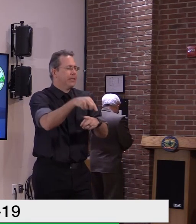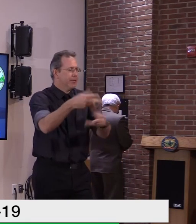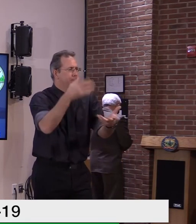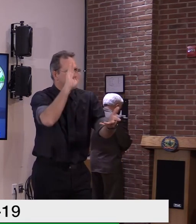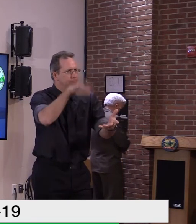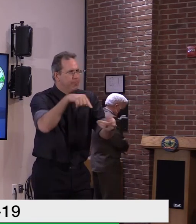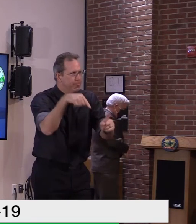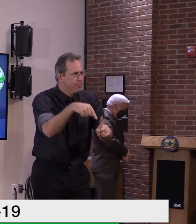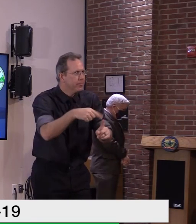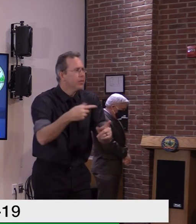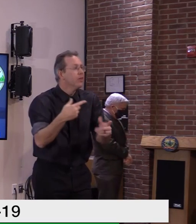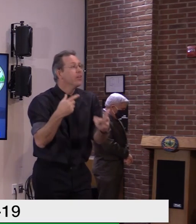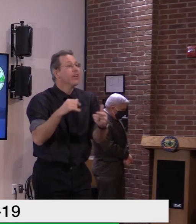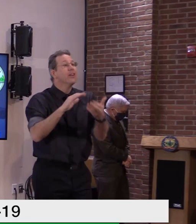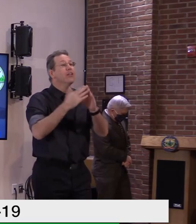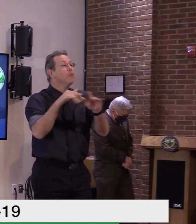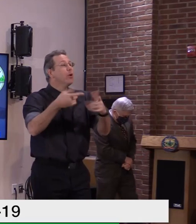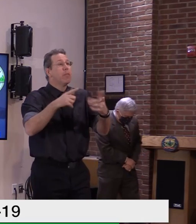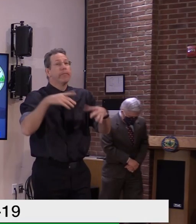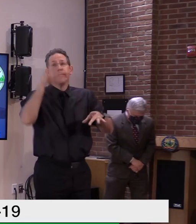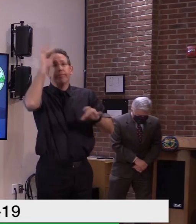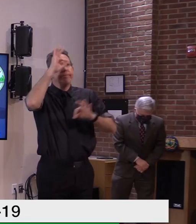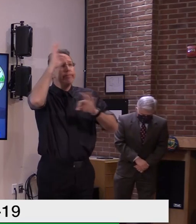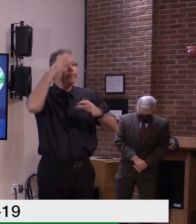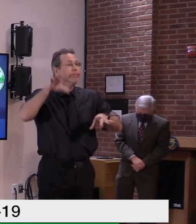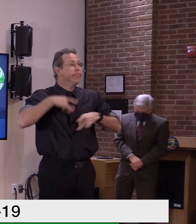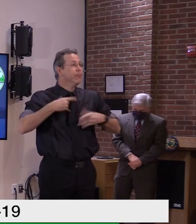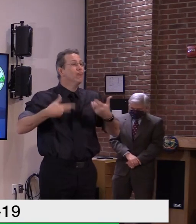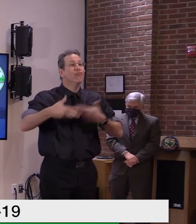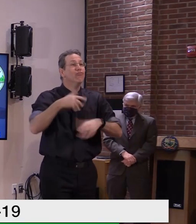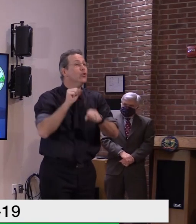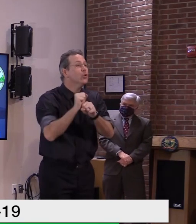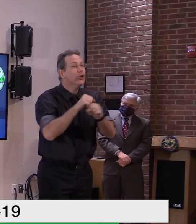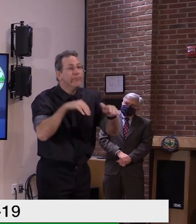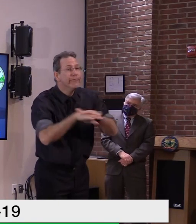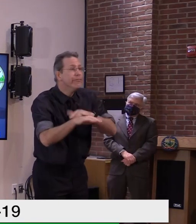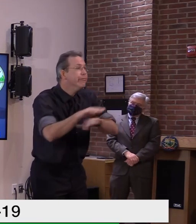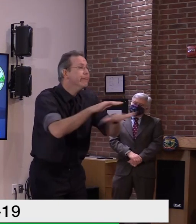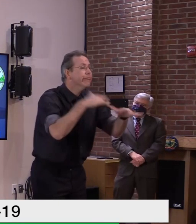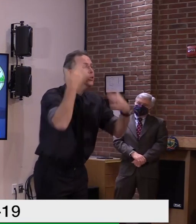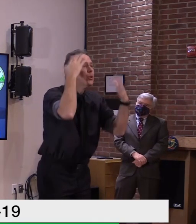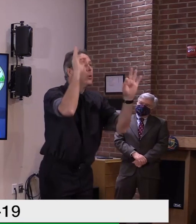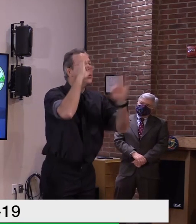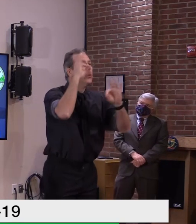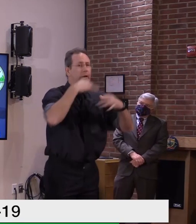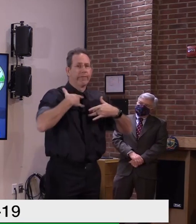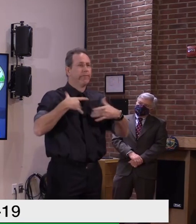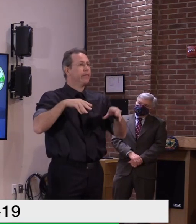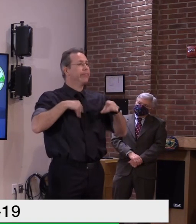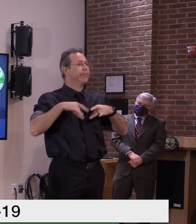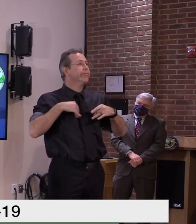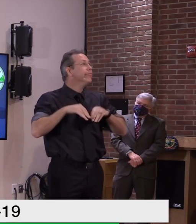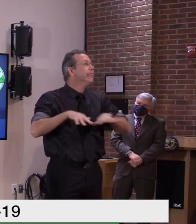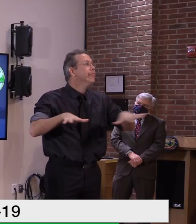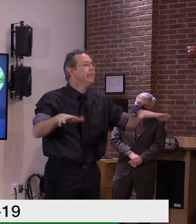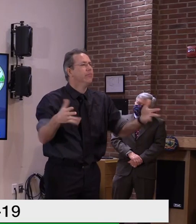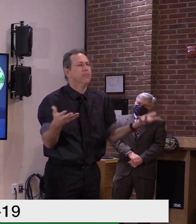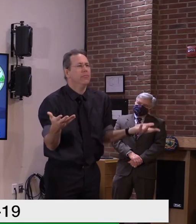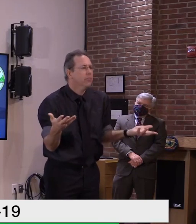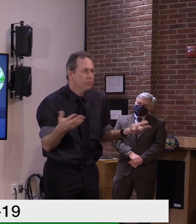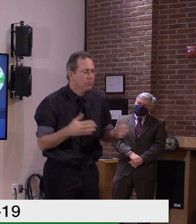because there's more prevalence in that county right now, one of those people may actually work in a long-term care